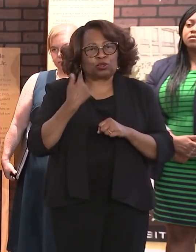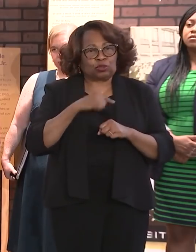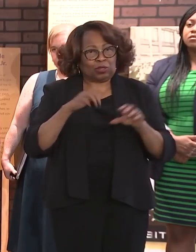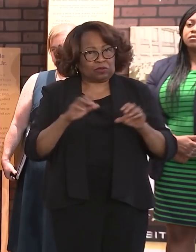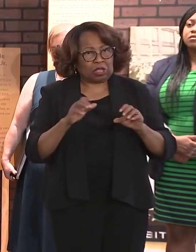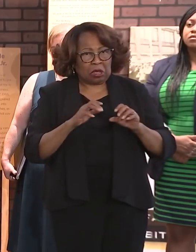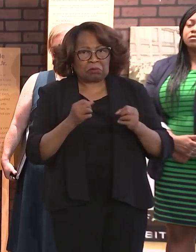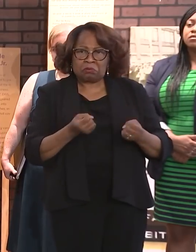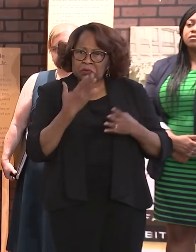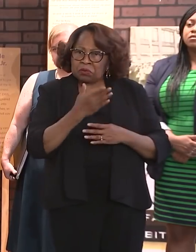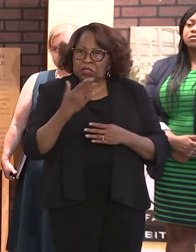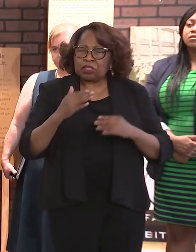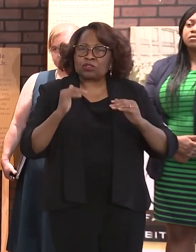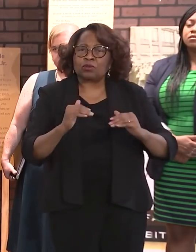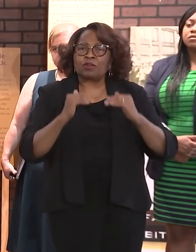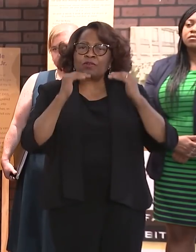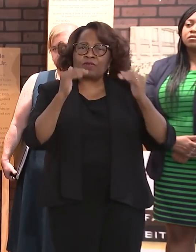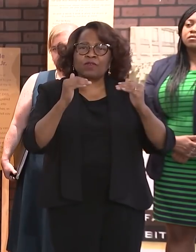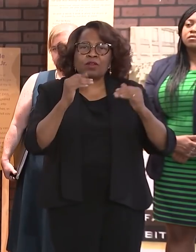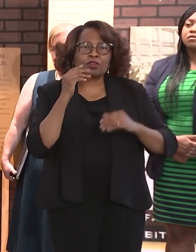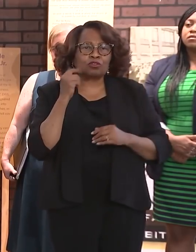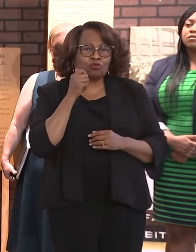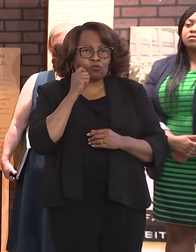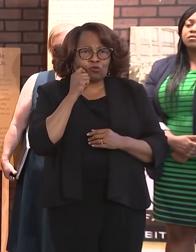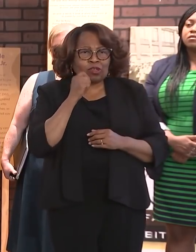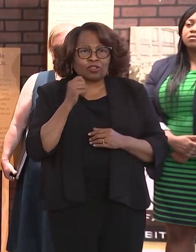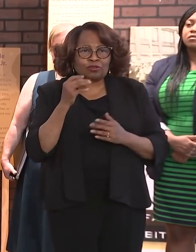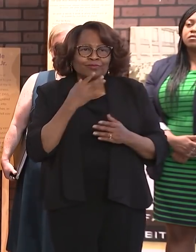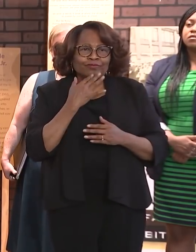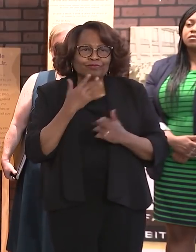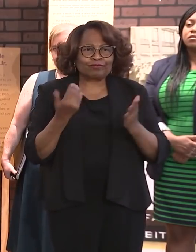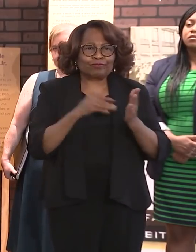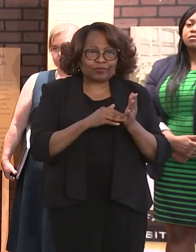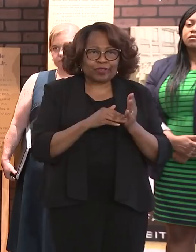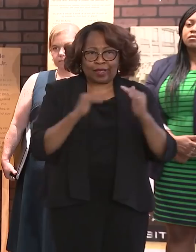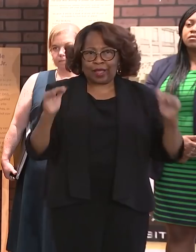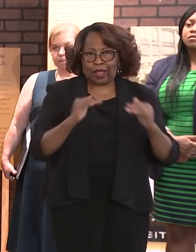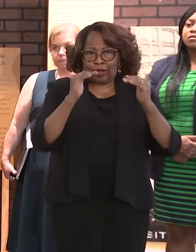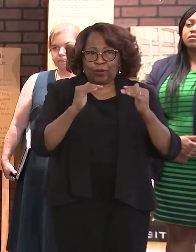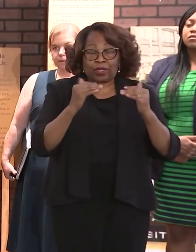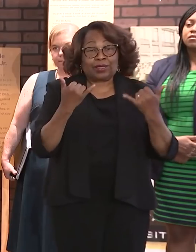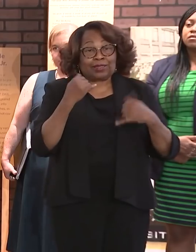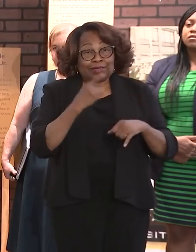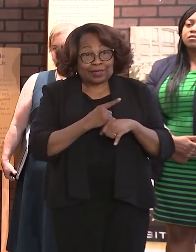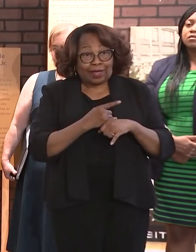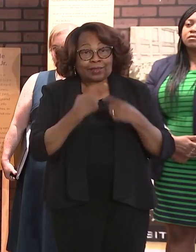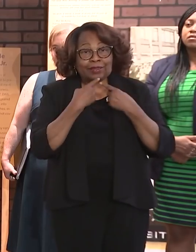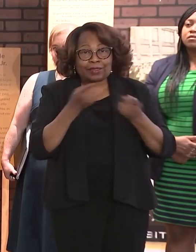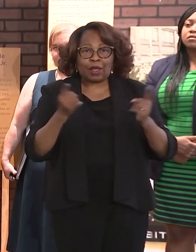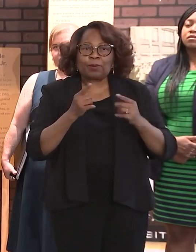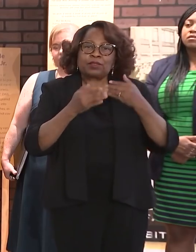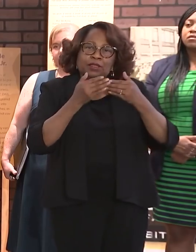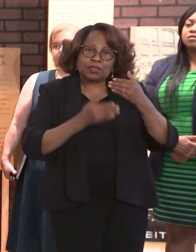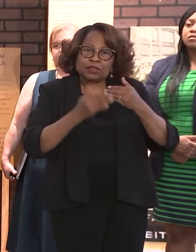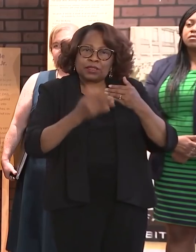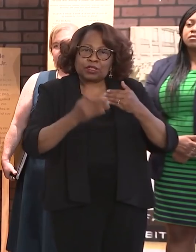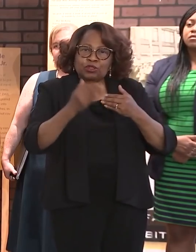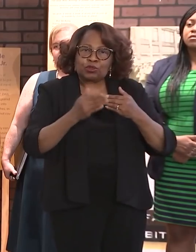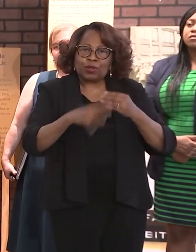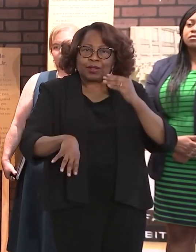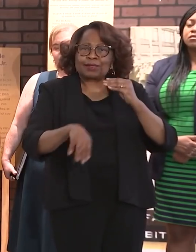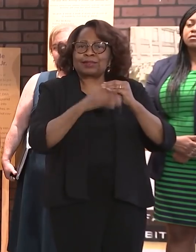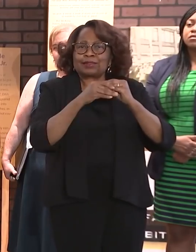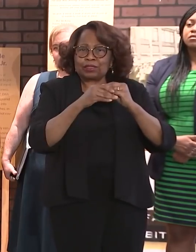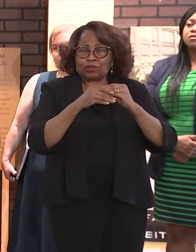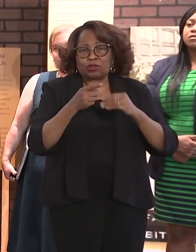steps to advance racial and health equity, meaning that today's announcement is a continuum, an extension of those